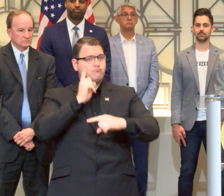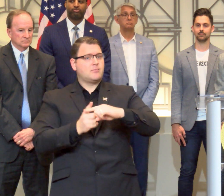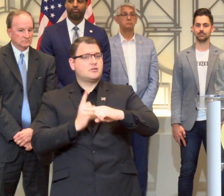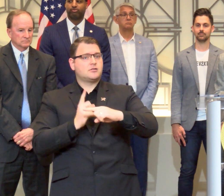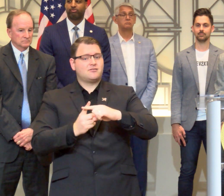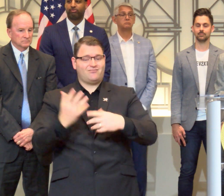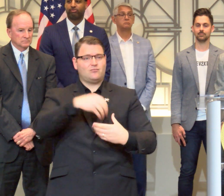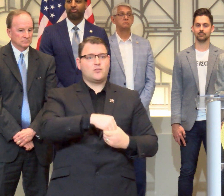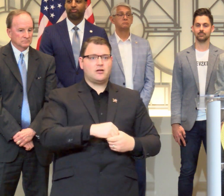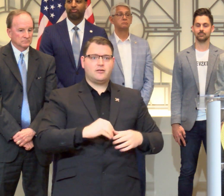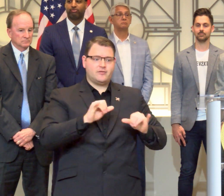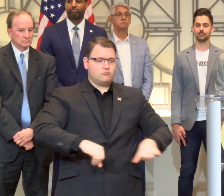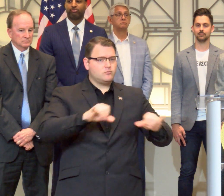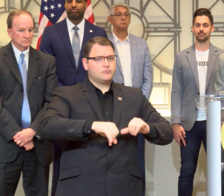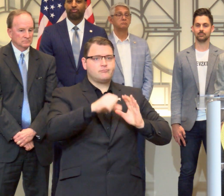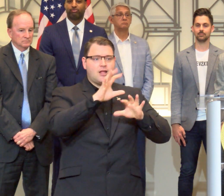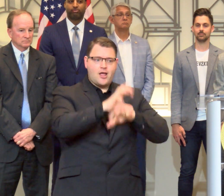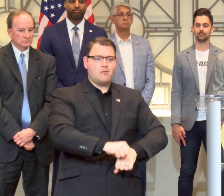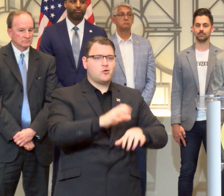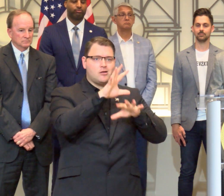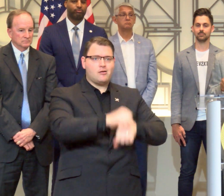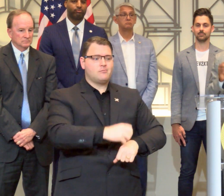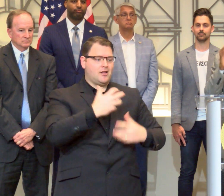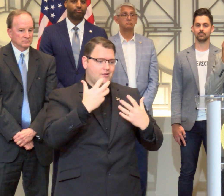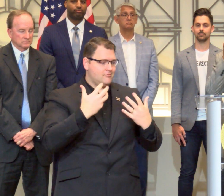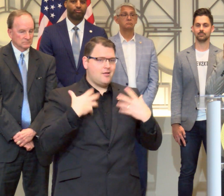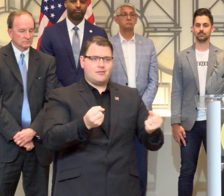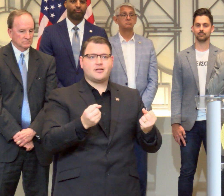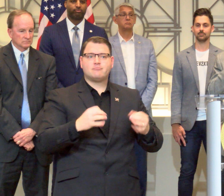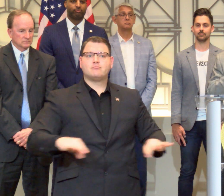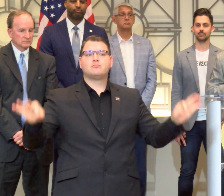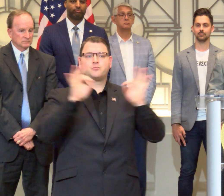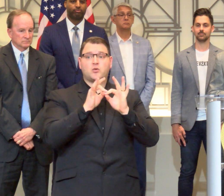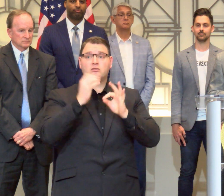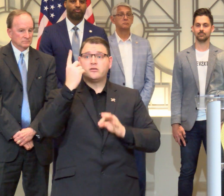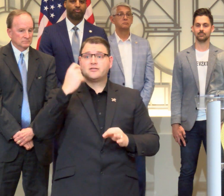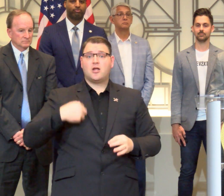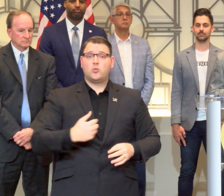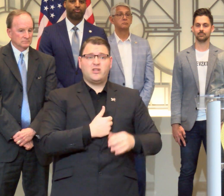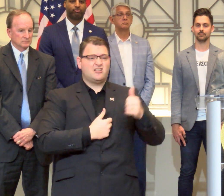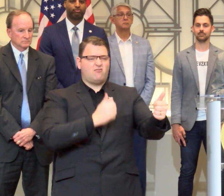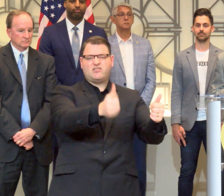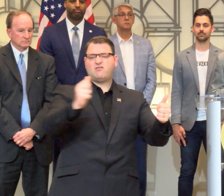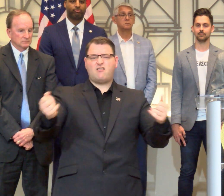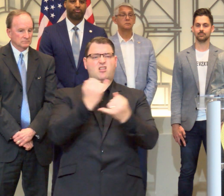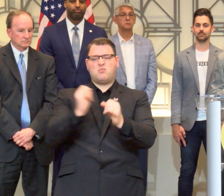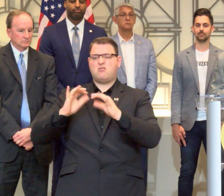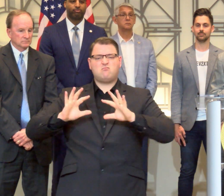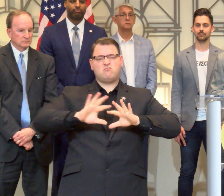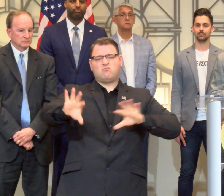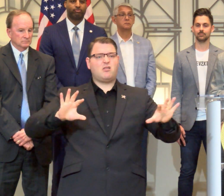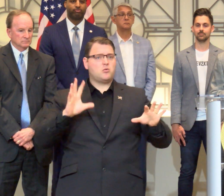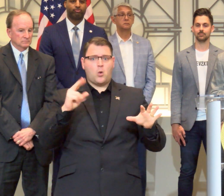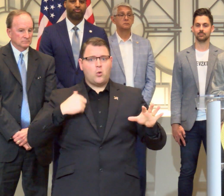regimen as we deal with a crisis of this kind. We're all in this together. We're all in this together, and we'll come through it